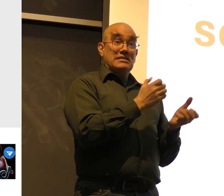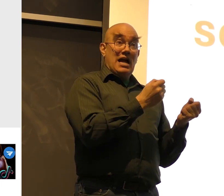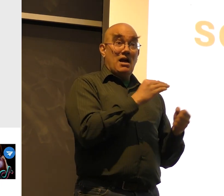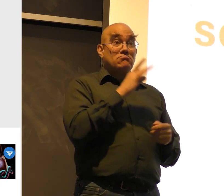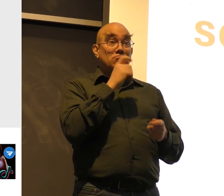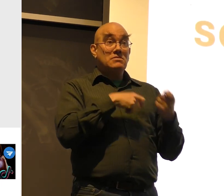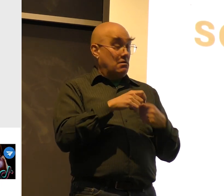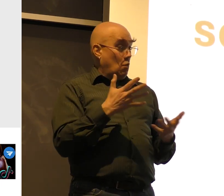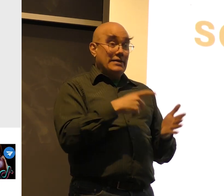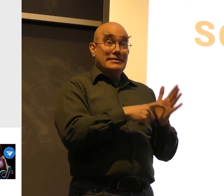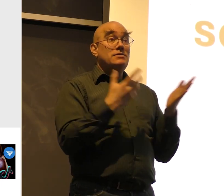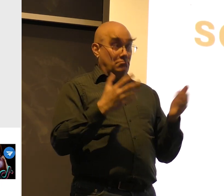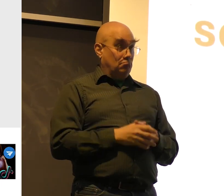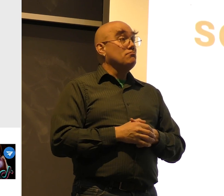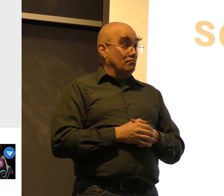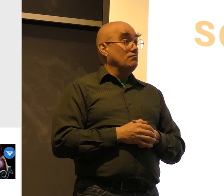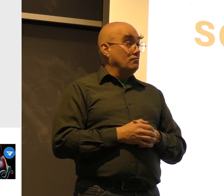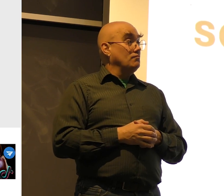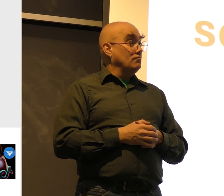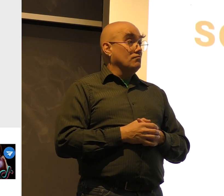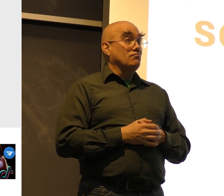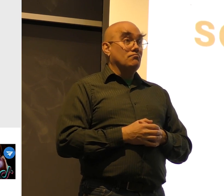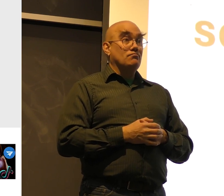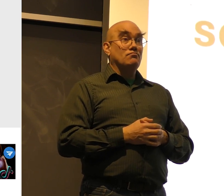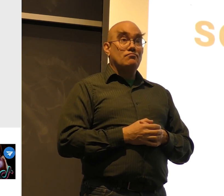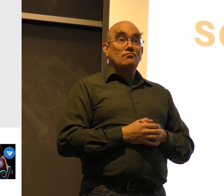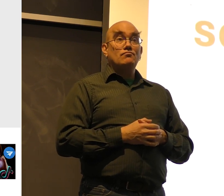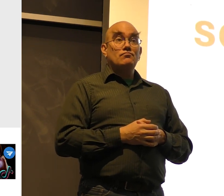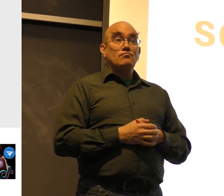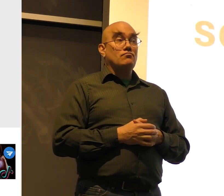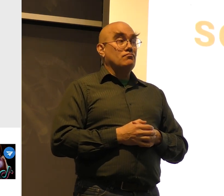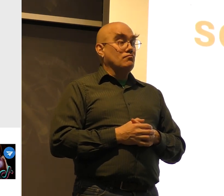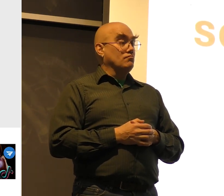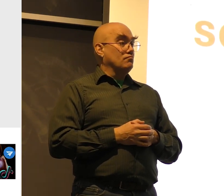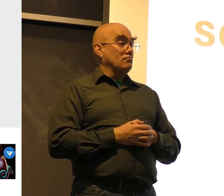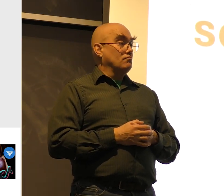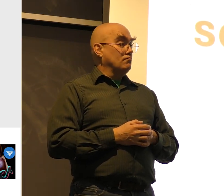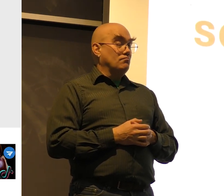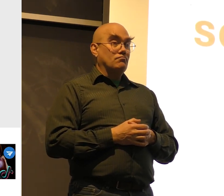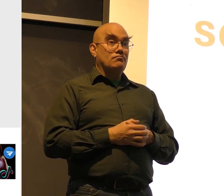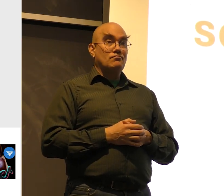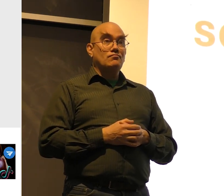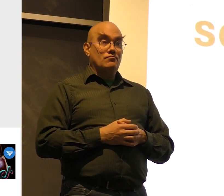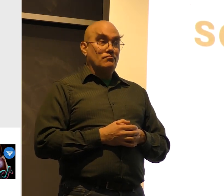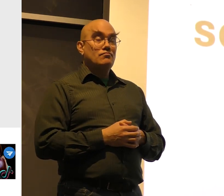very important because whether or not people use sign language, they have access to this platform. If somebody signs and speaks, then that's